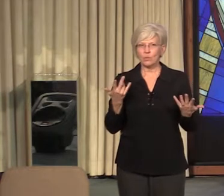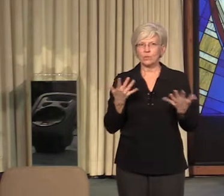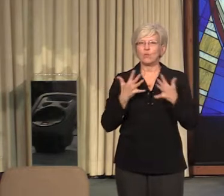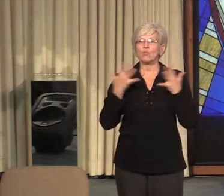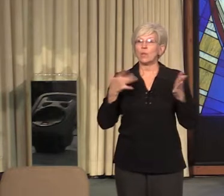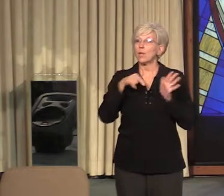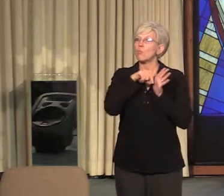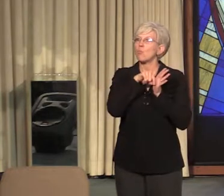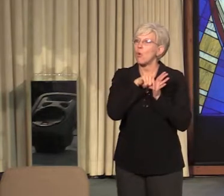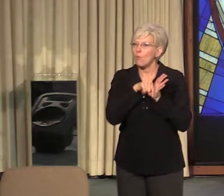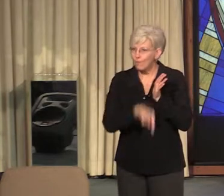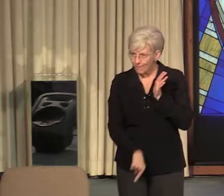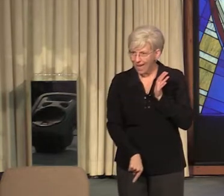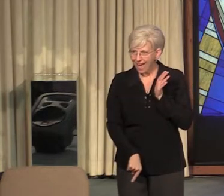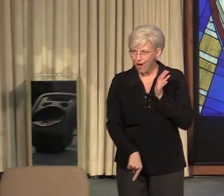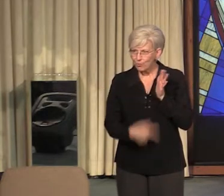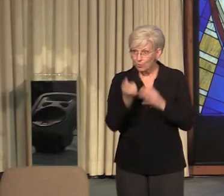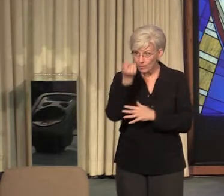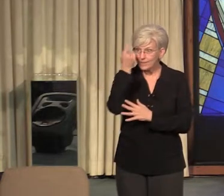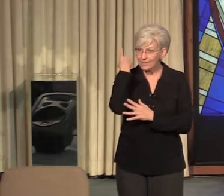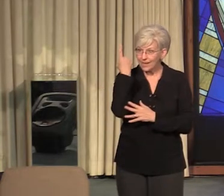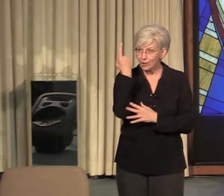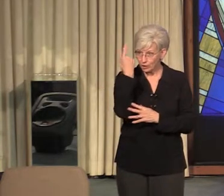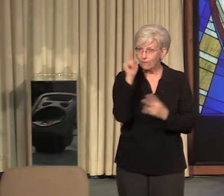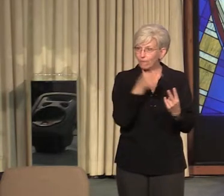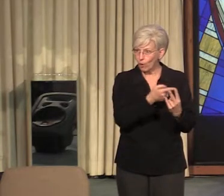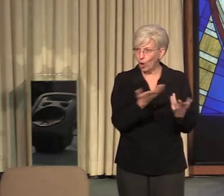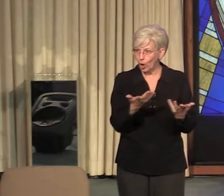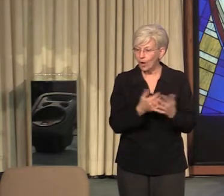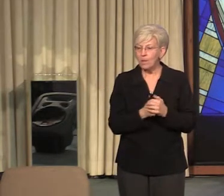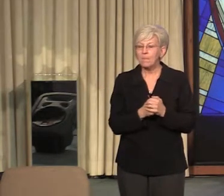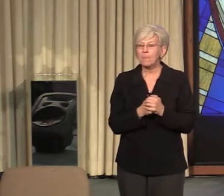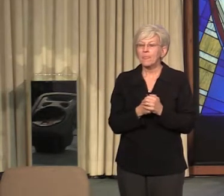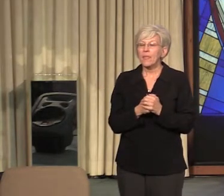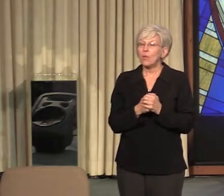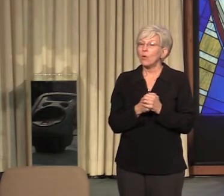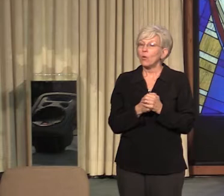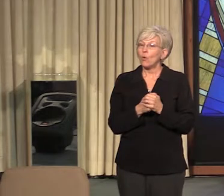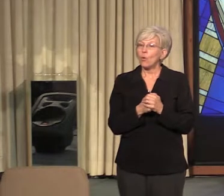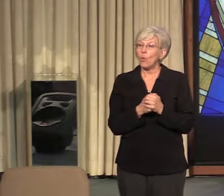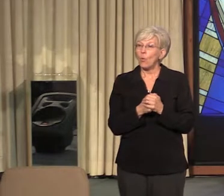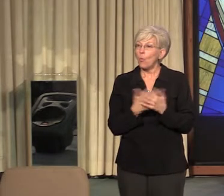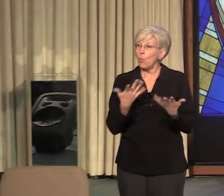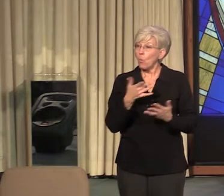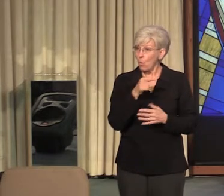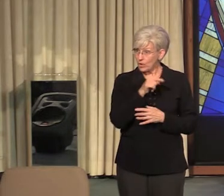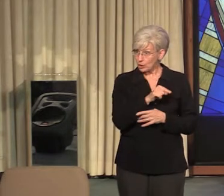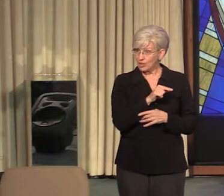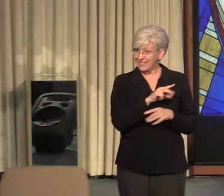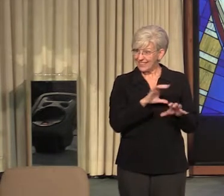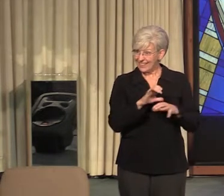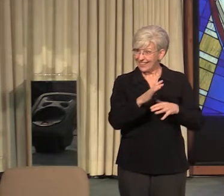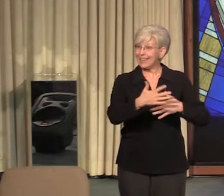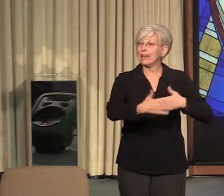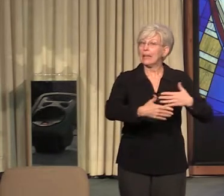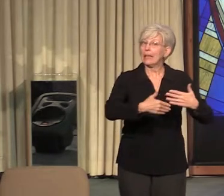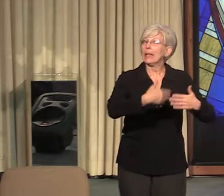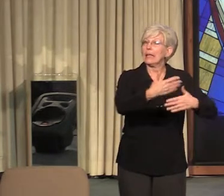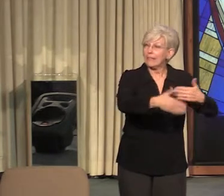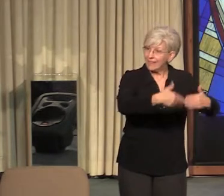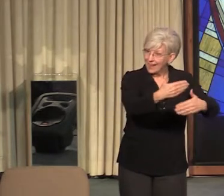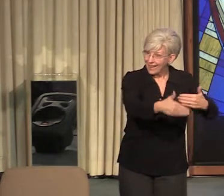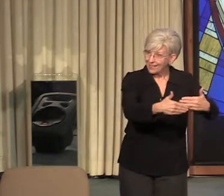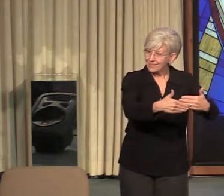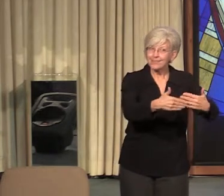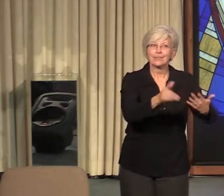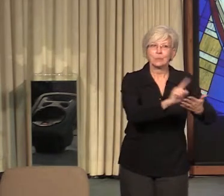for her. And what she did in the following weeks and months and even